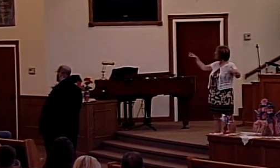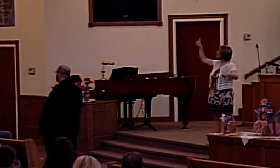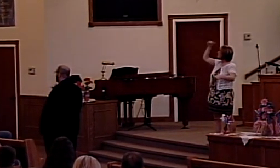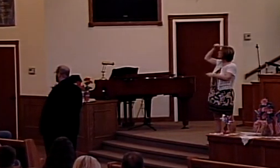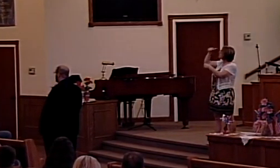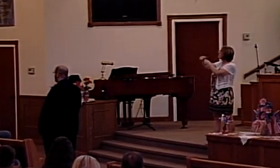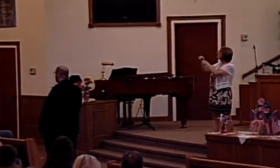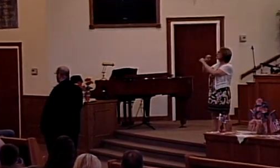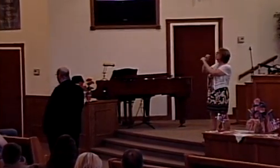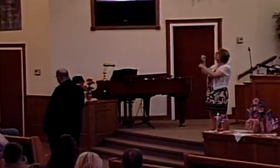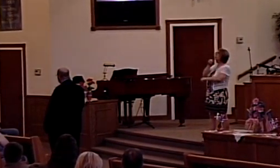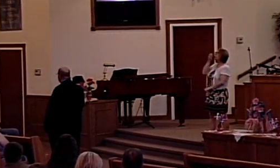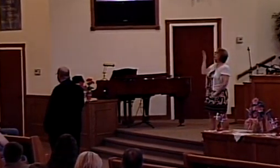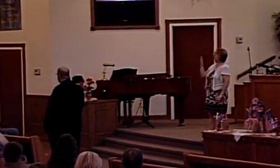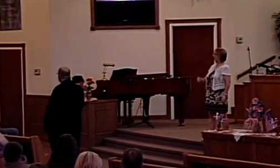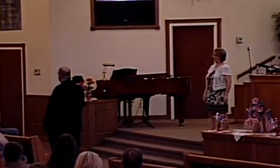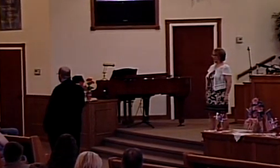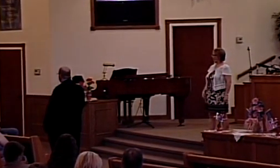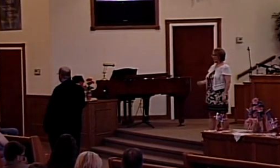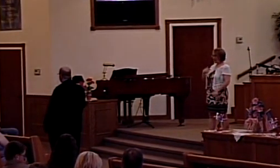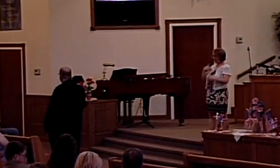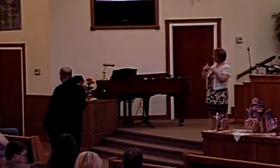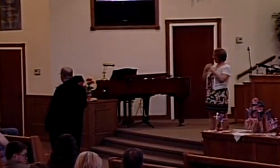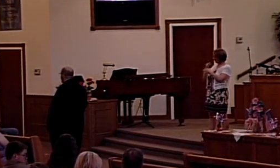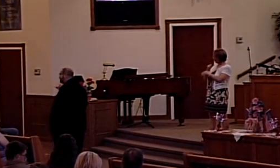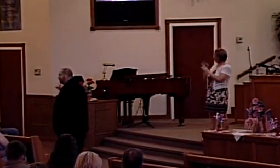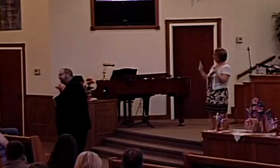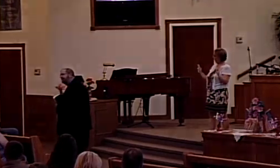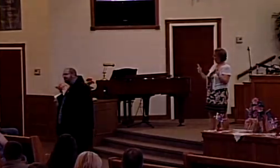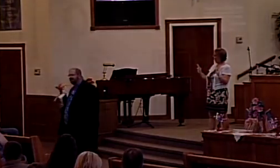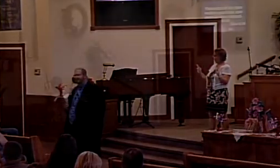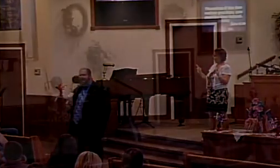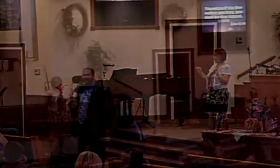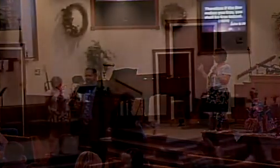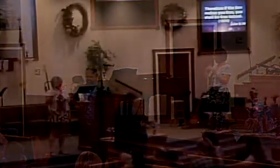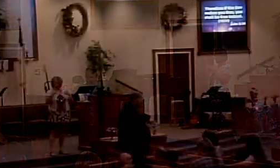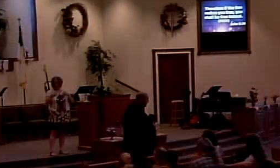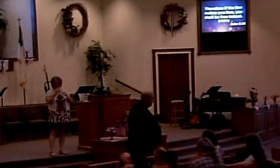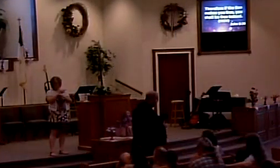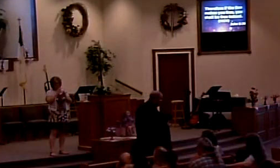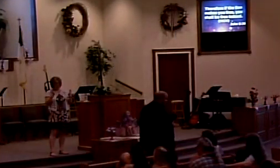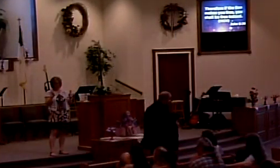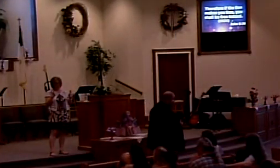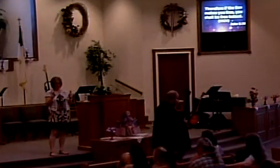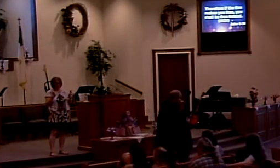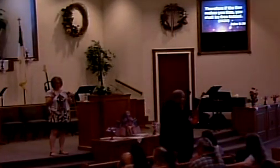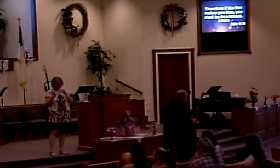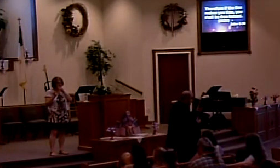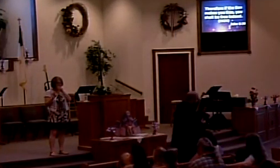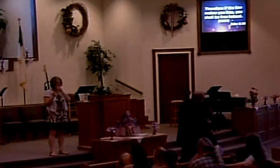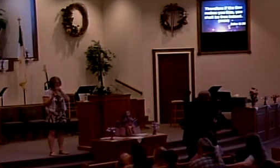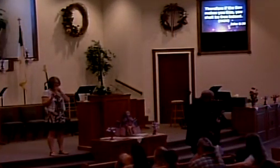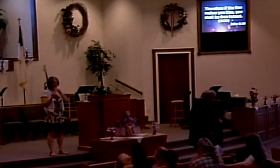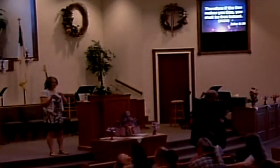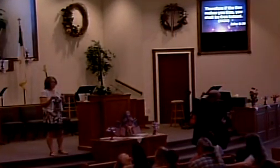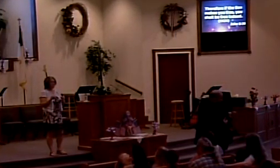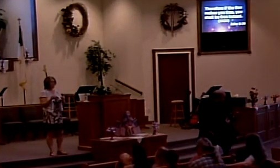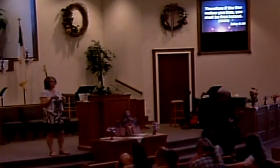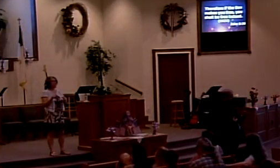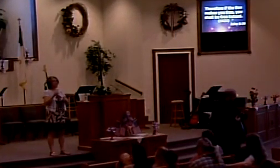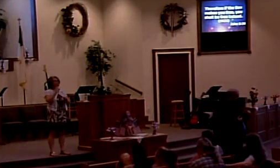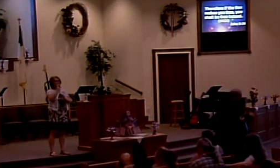more. I have that freedom. I have a freedom today that, you know what? And in Ephesians